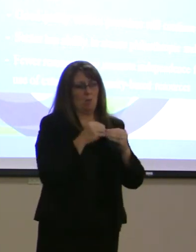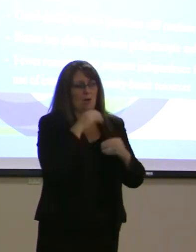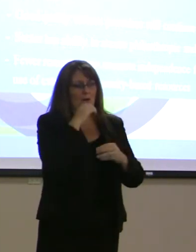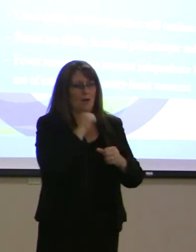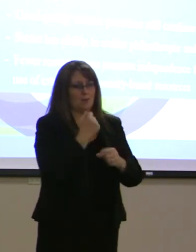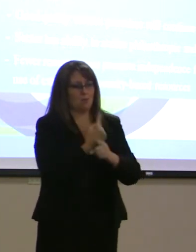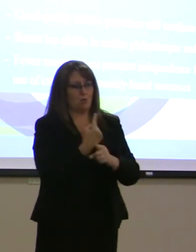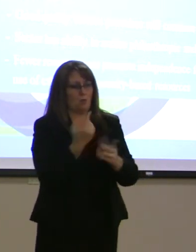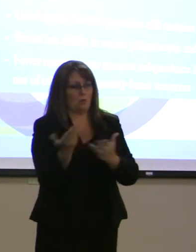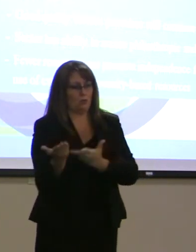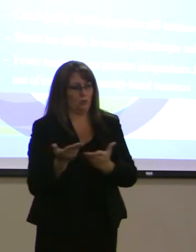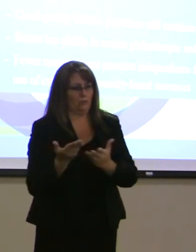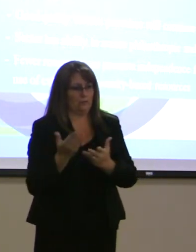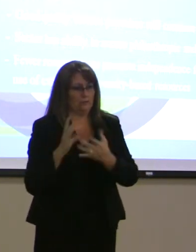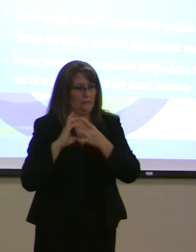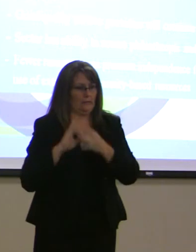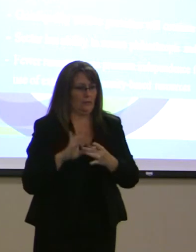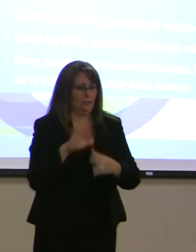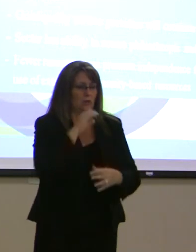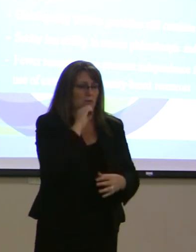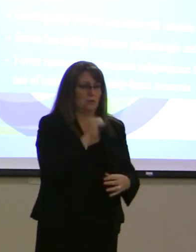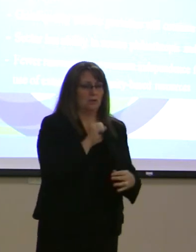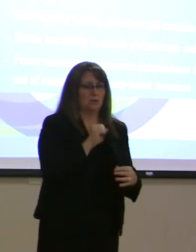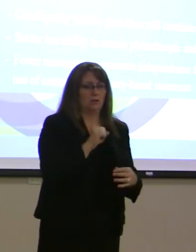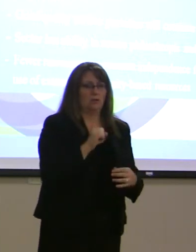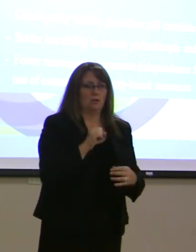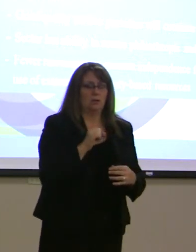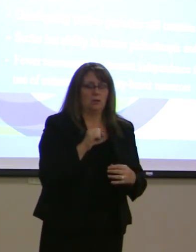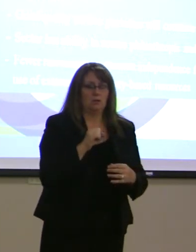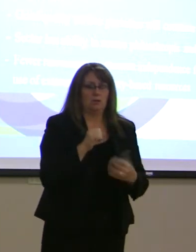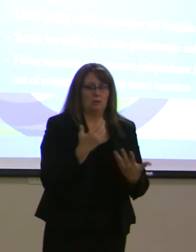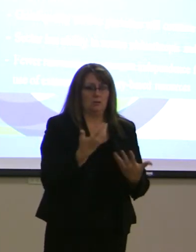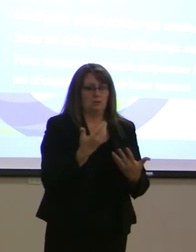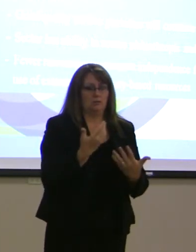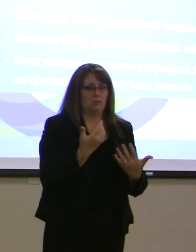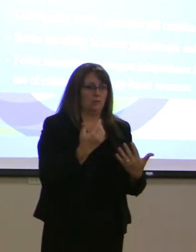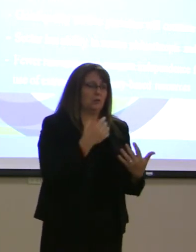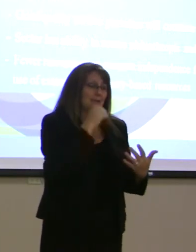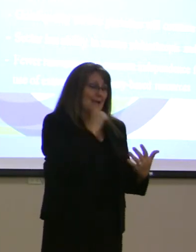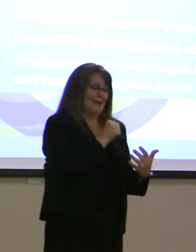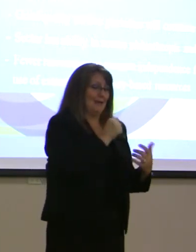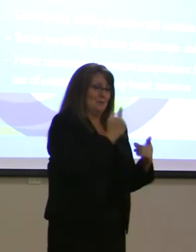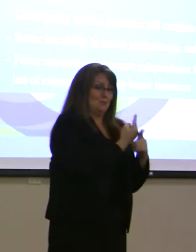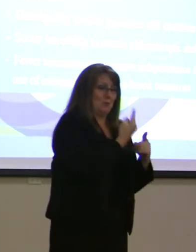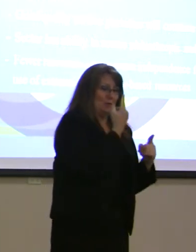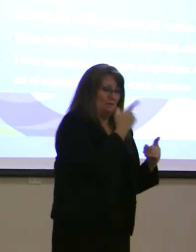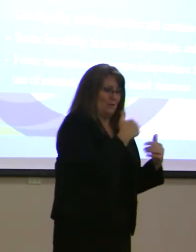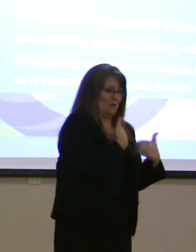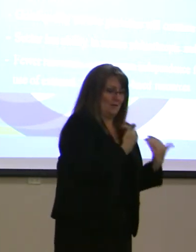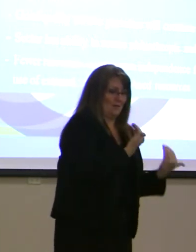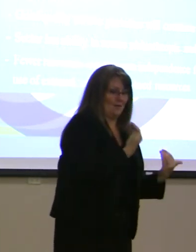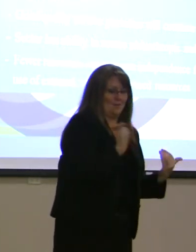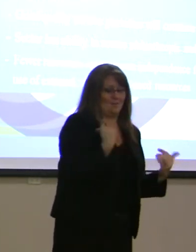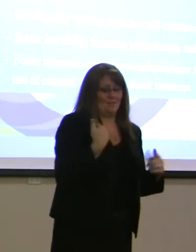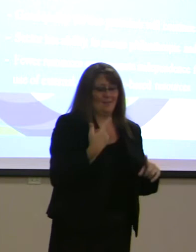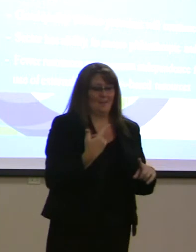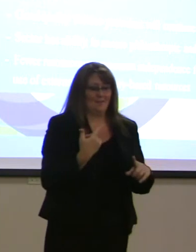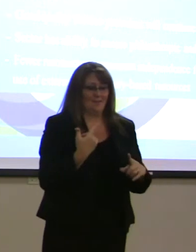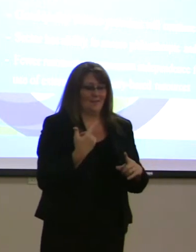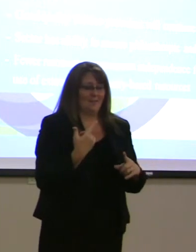age-appropriate services. Whether it was probably age-appropriate for younger people, and perhaps we must grow with the needs of our service